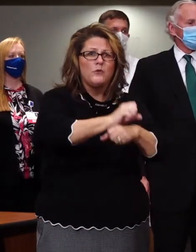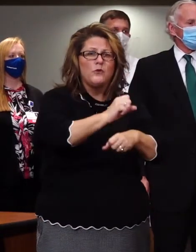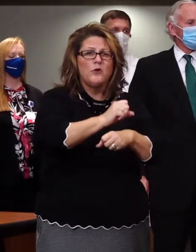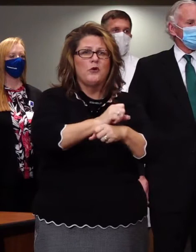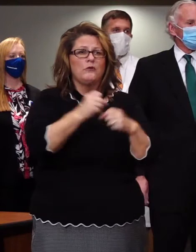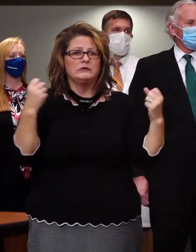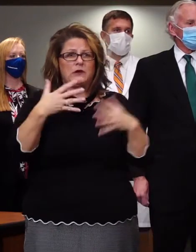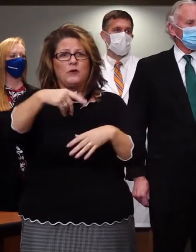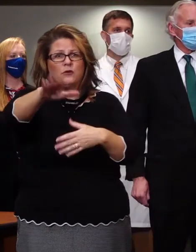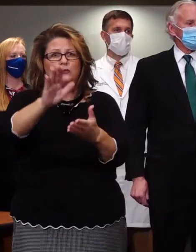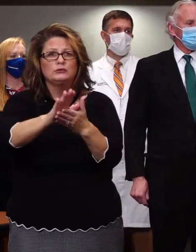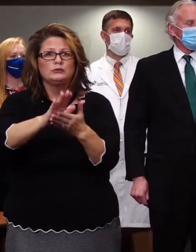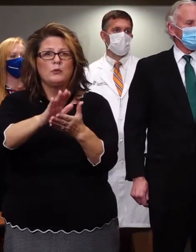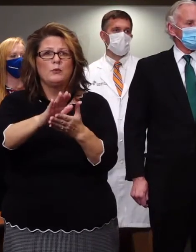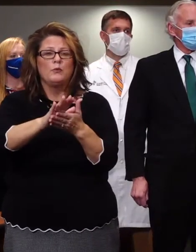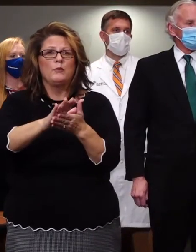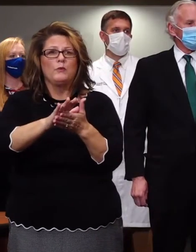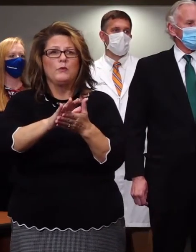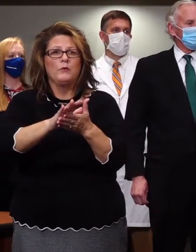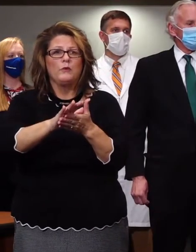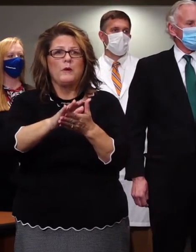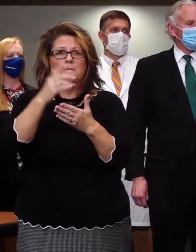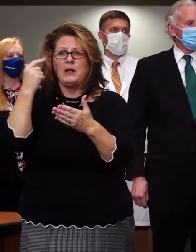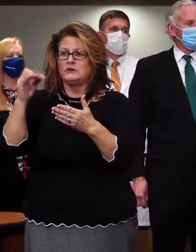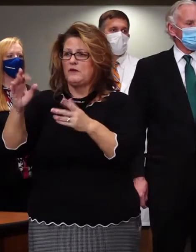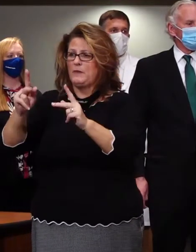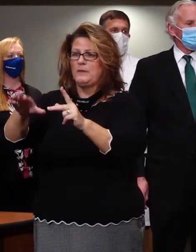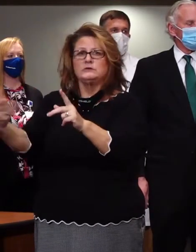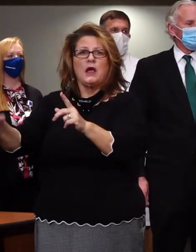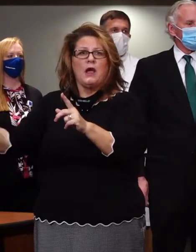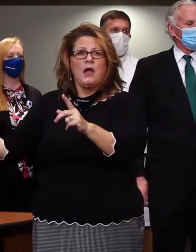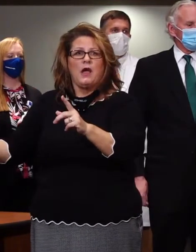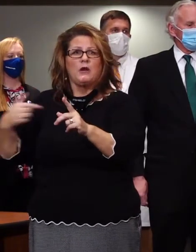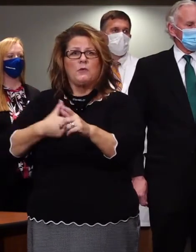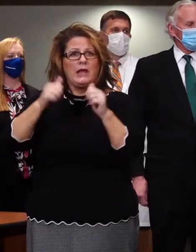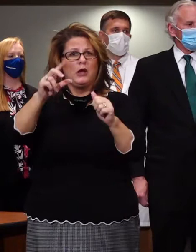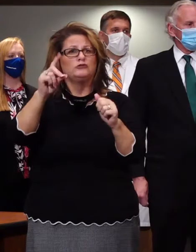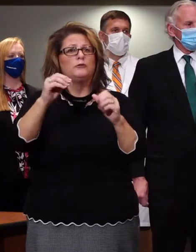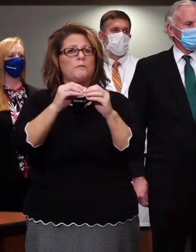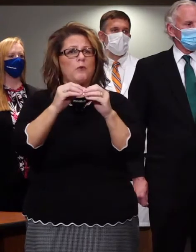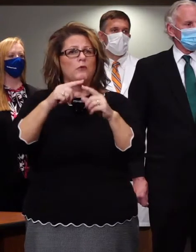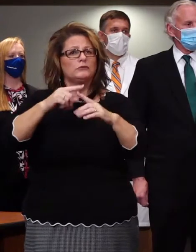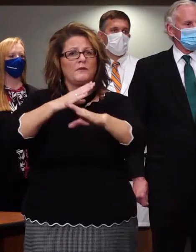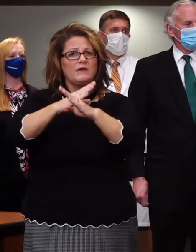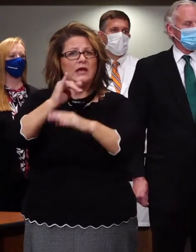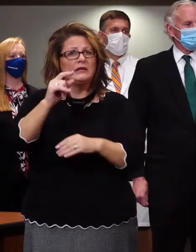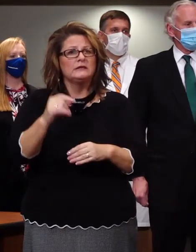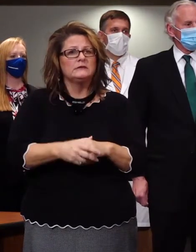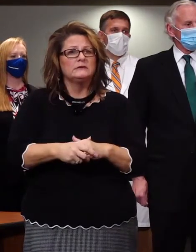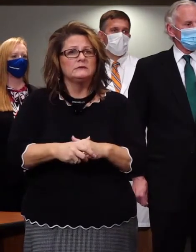school, when there is more that we can do to prevent this. And in fact, no one